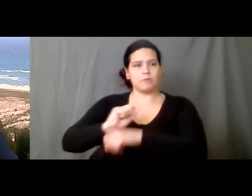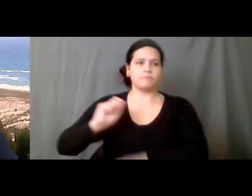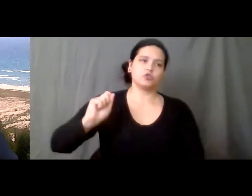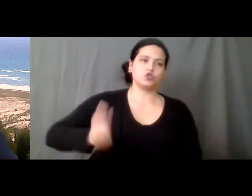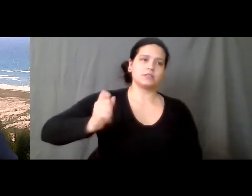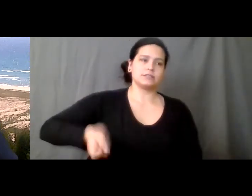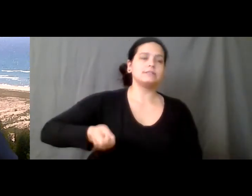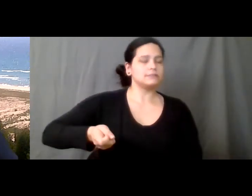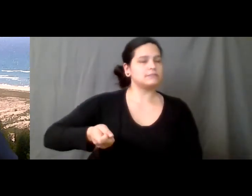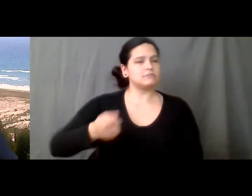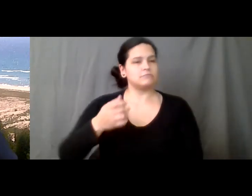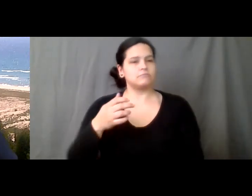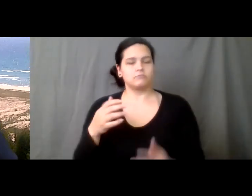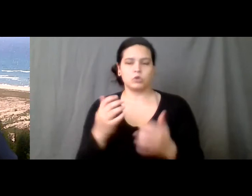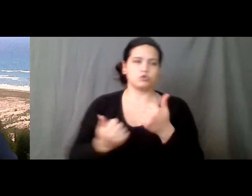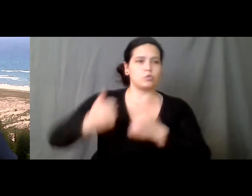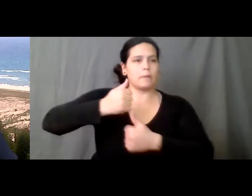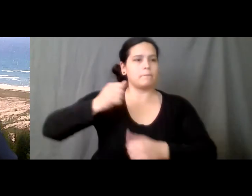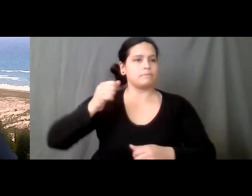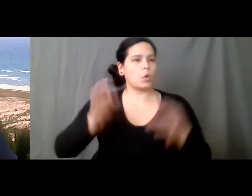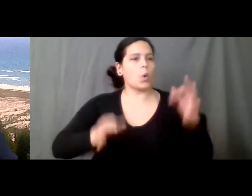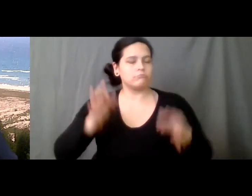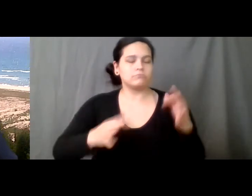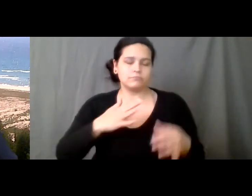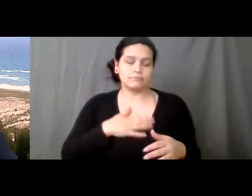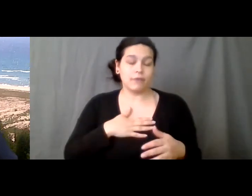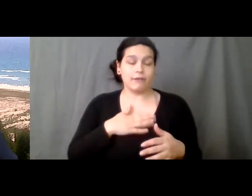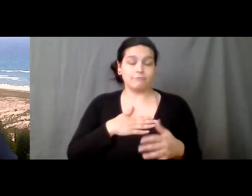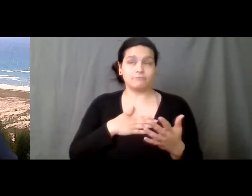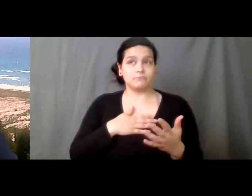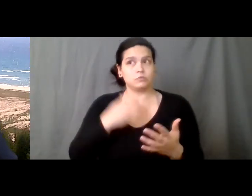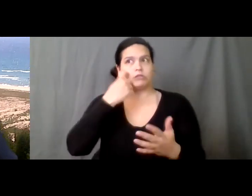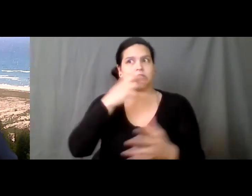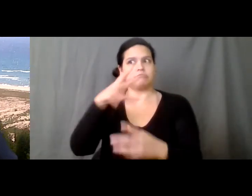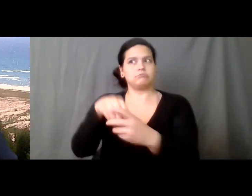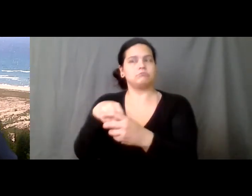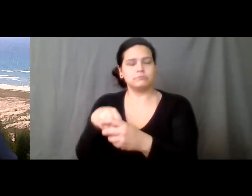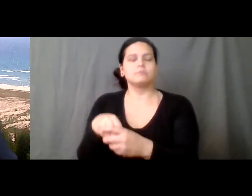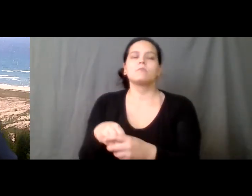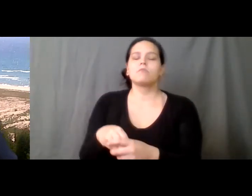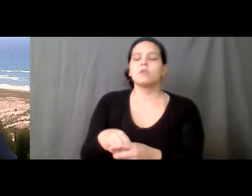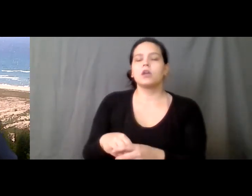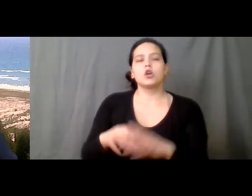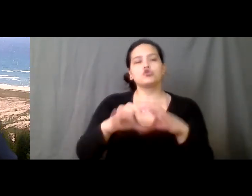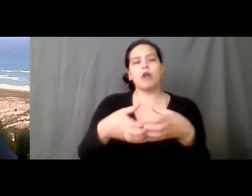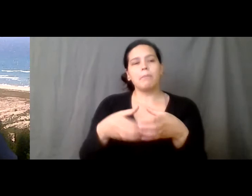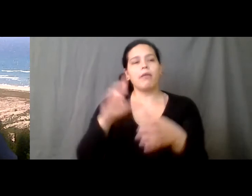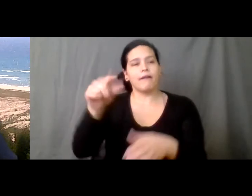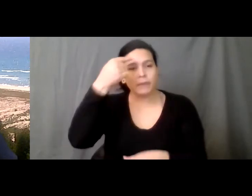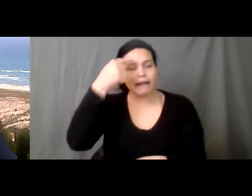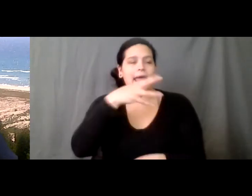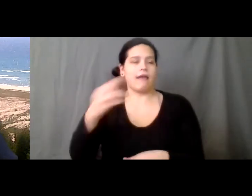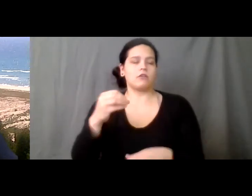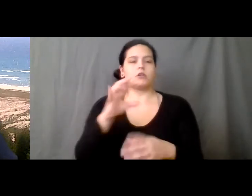the last 20 years, I've been very involved in tribal government but also involved in the cultural